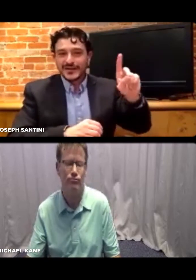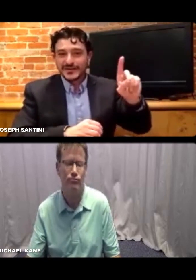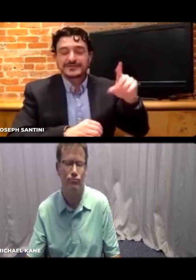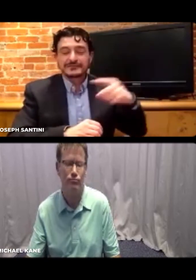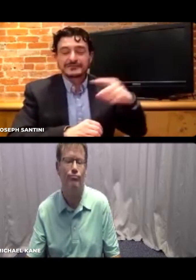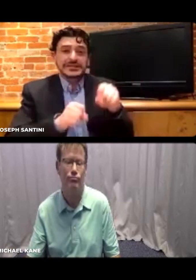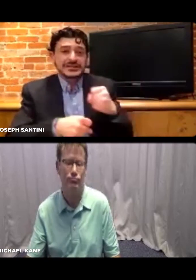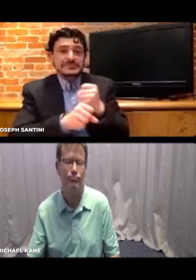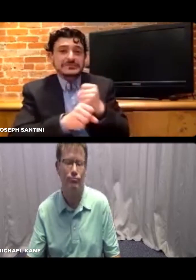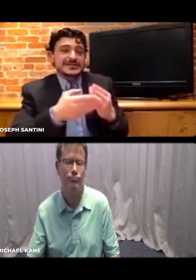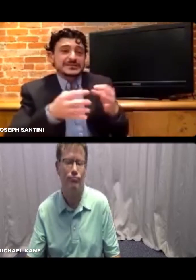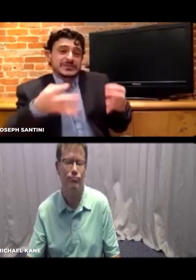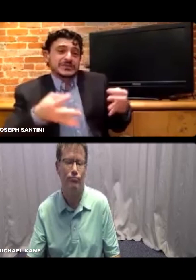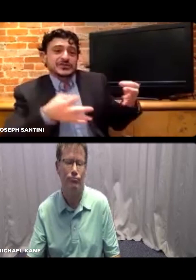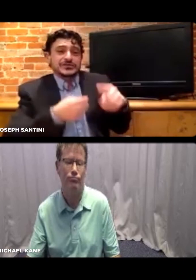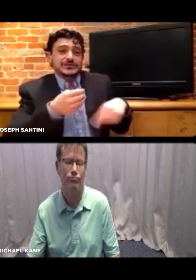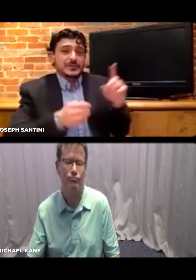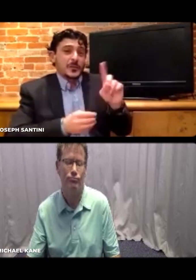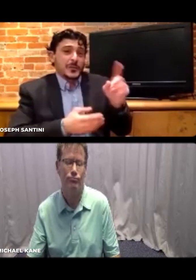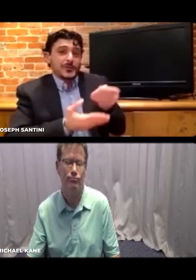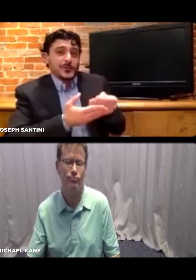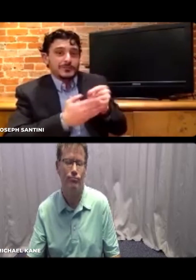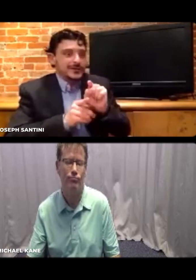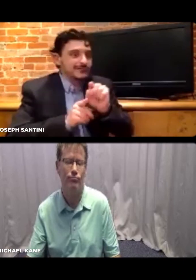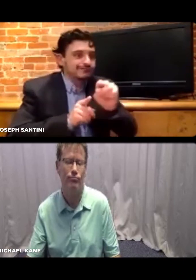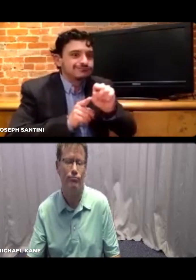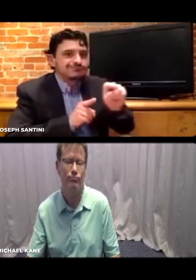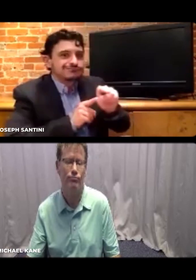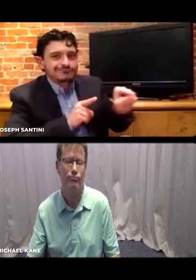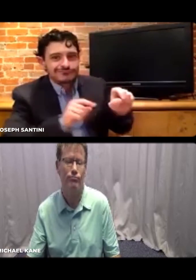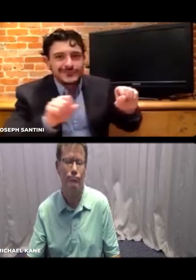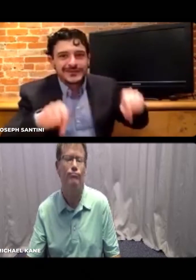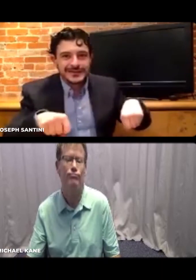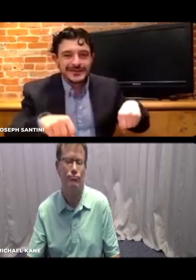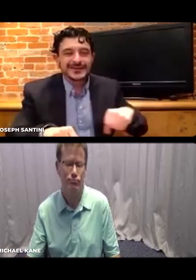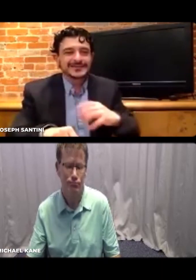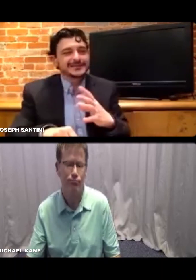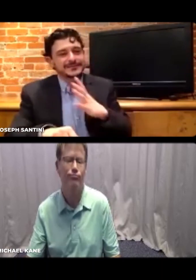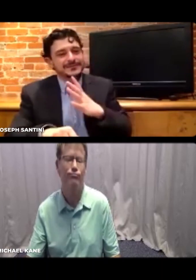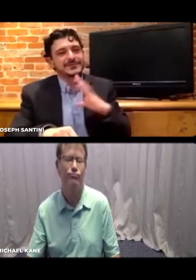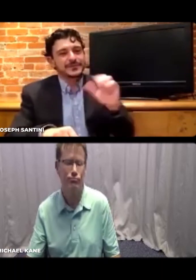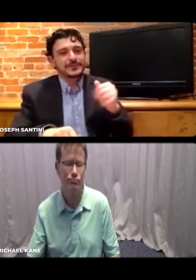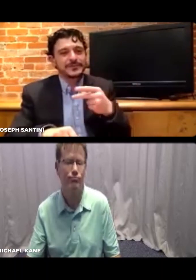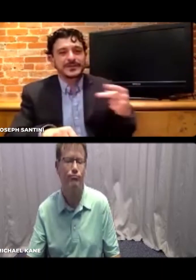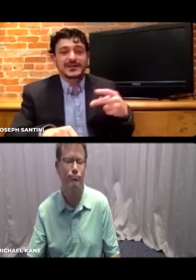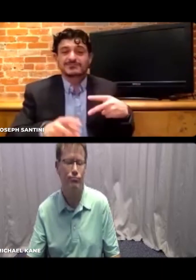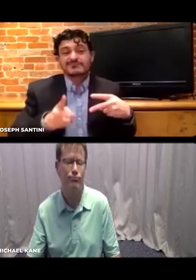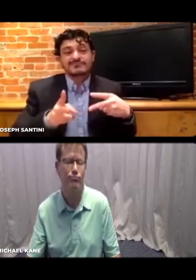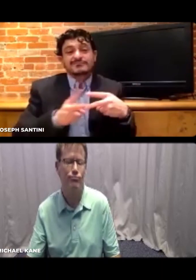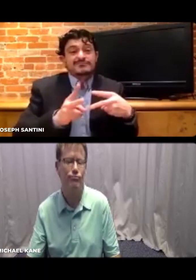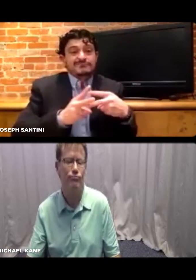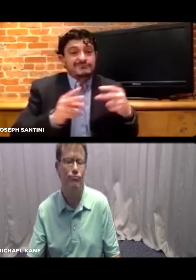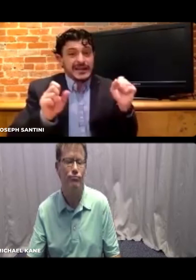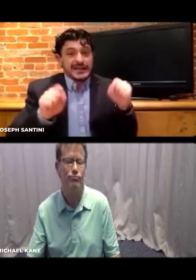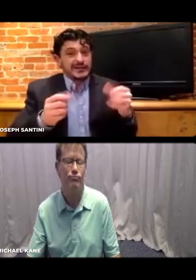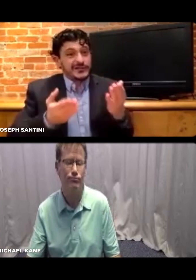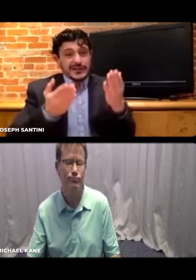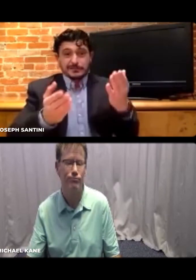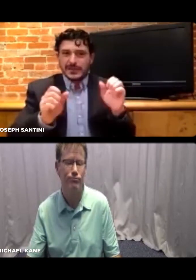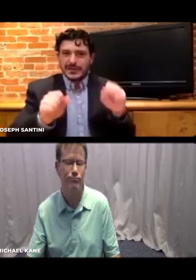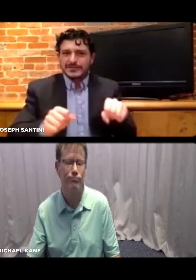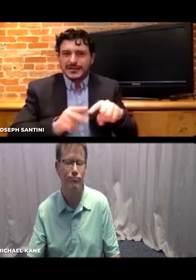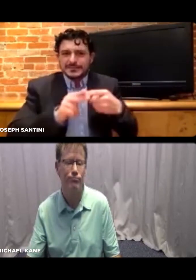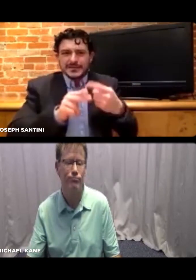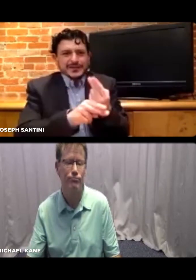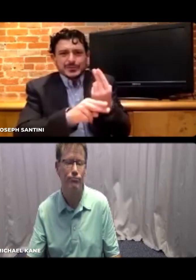so you can make decisions out of the funds that they offer and where to put your money. And it's a nice app. Those two apps are recommendable for deaf youth